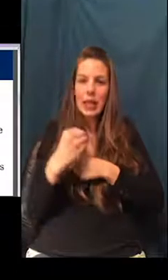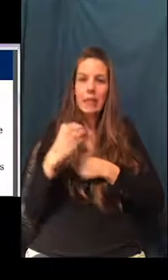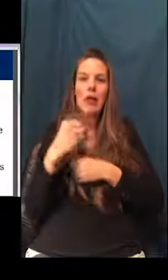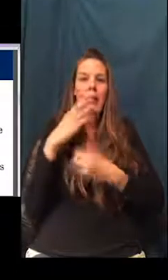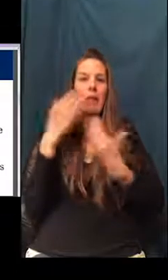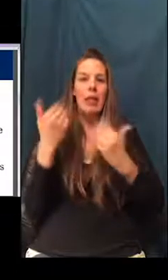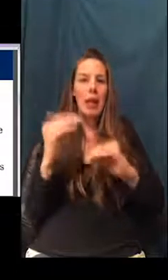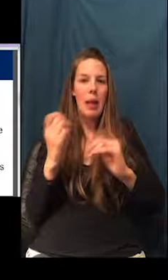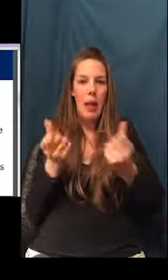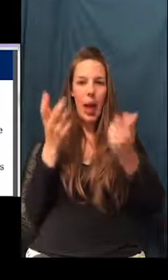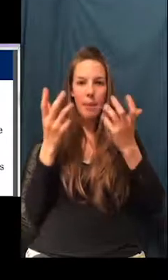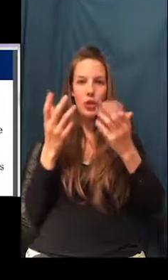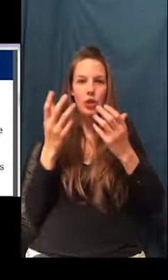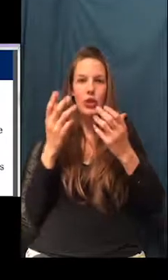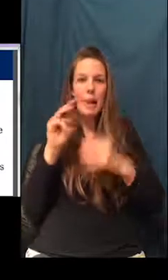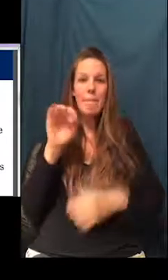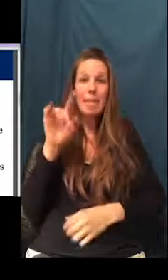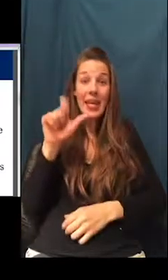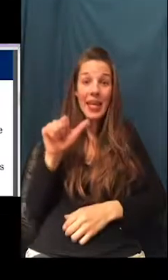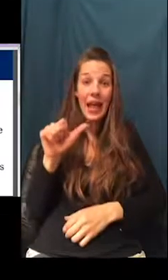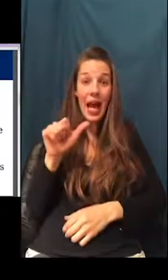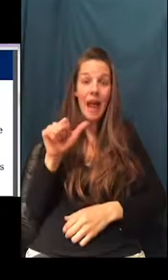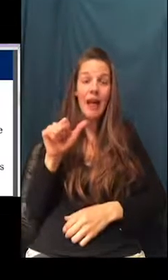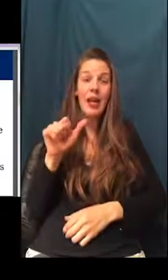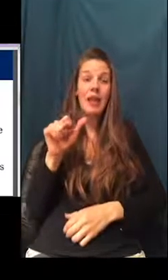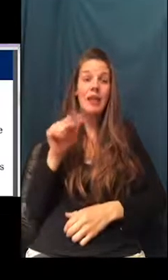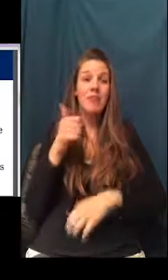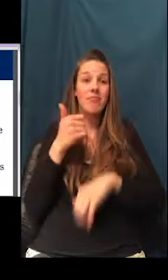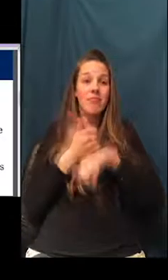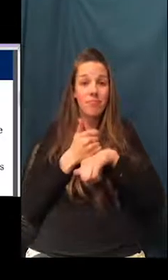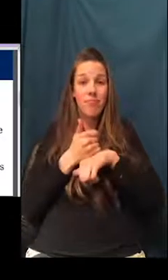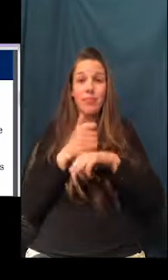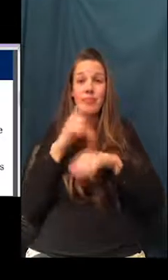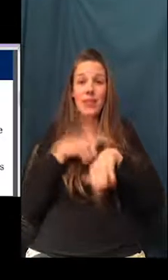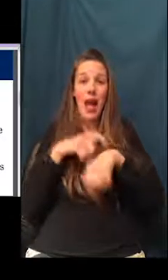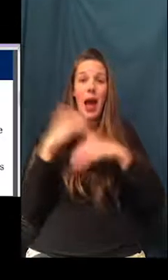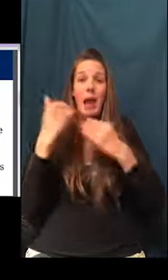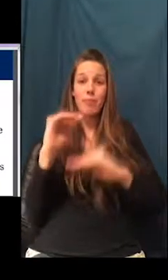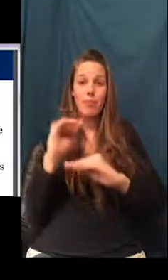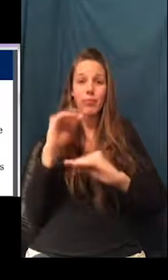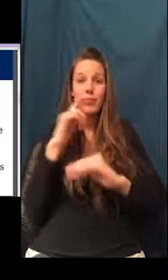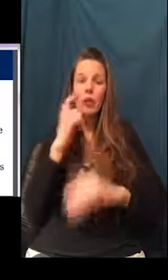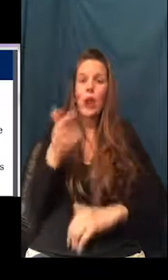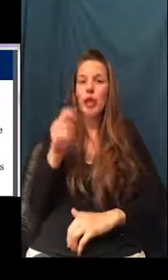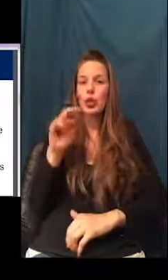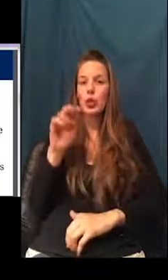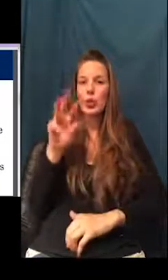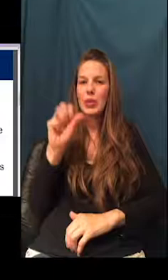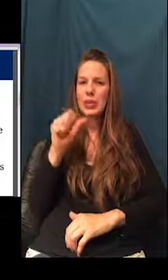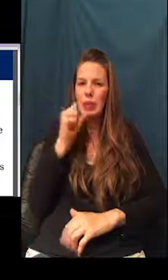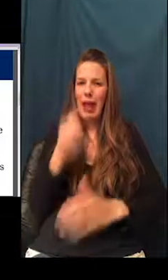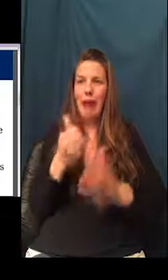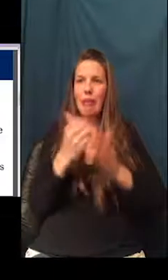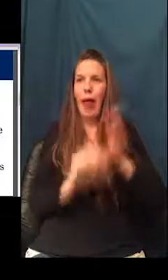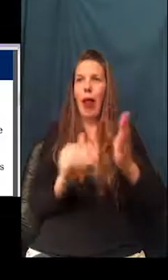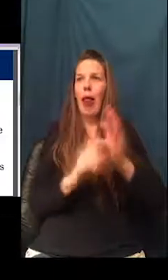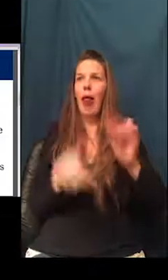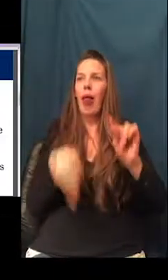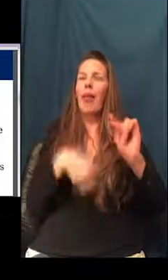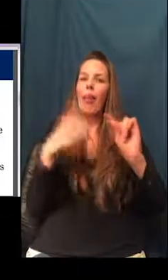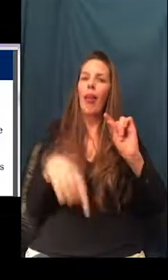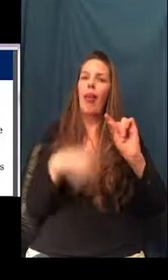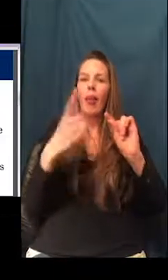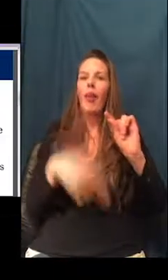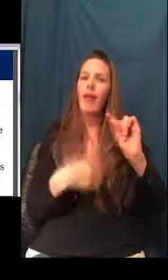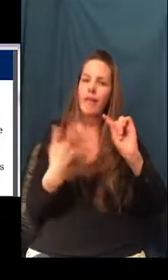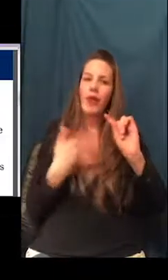possibly limiting how much media you're consuming. So maybe setting set times during the day to watch the news so that it's not kind of a constant cycle or